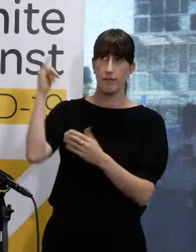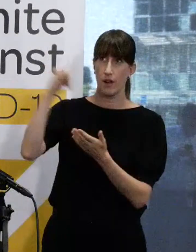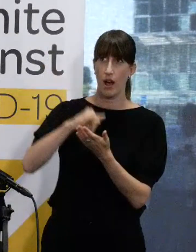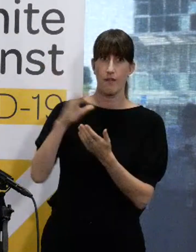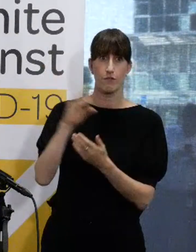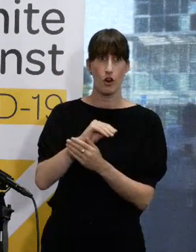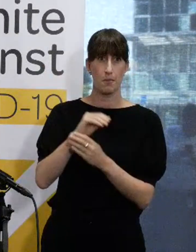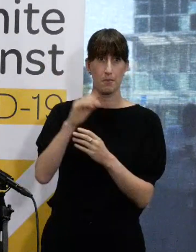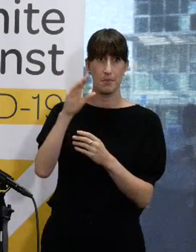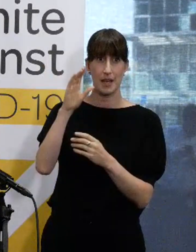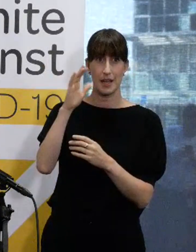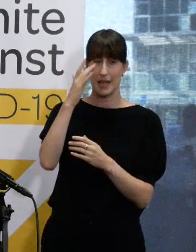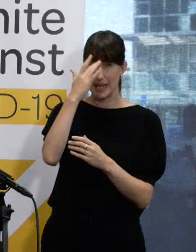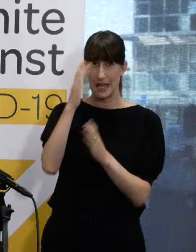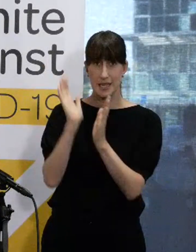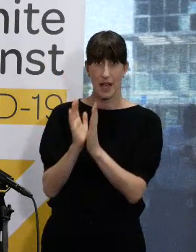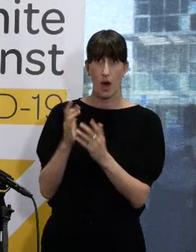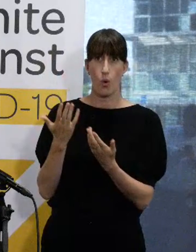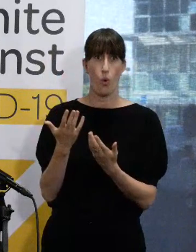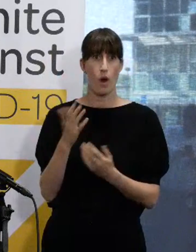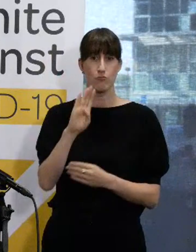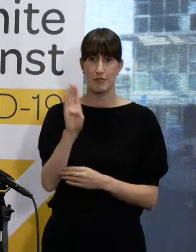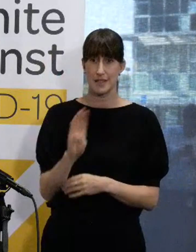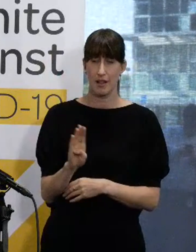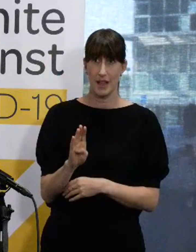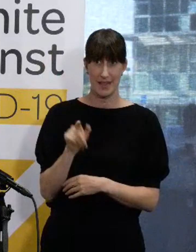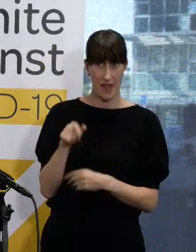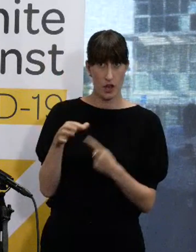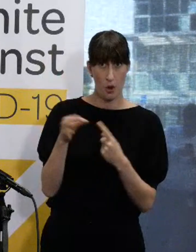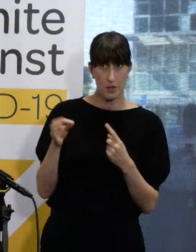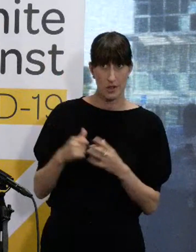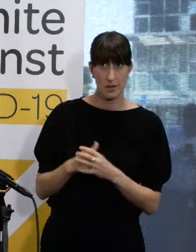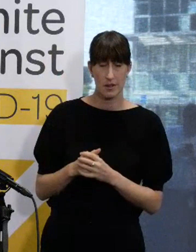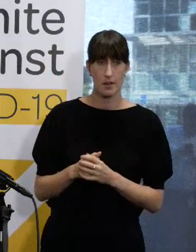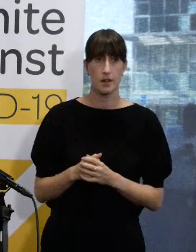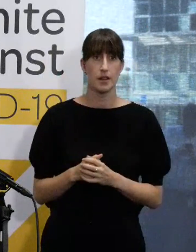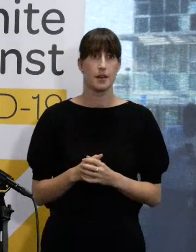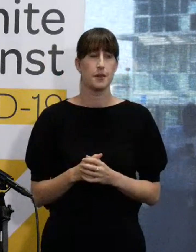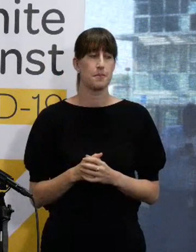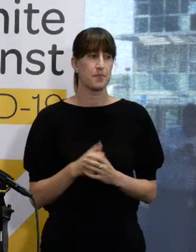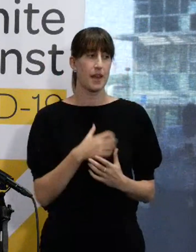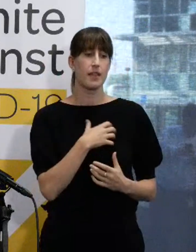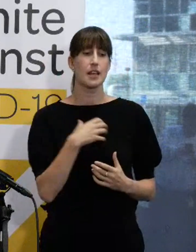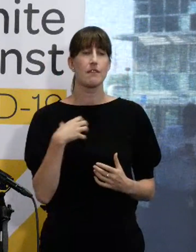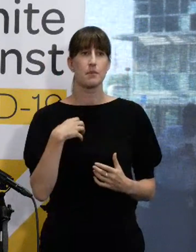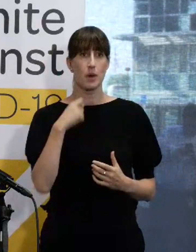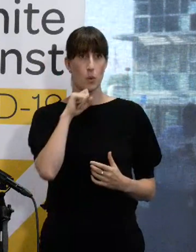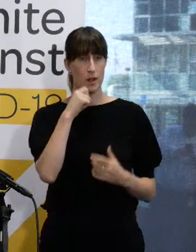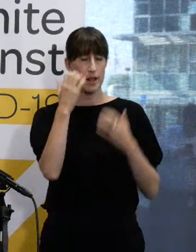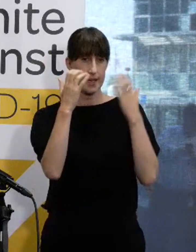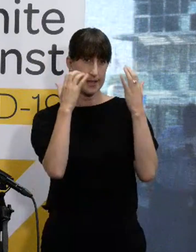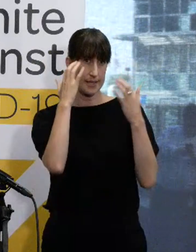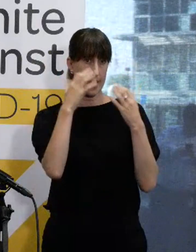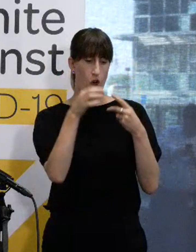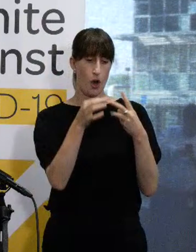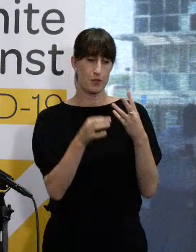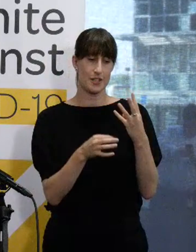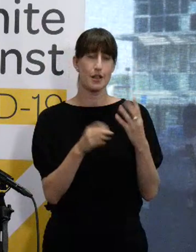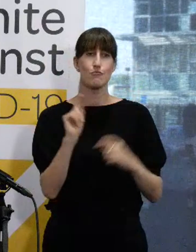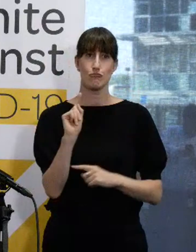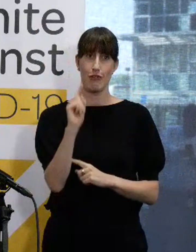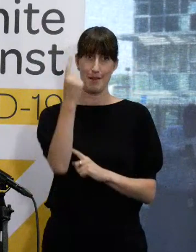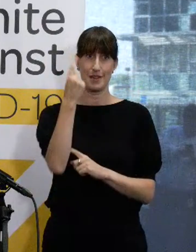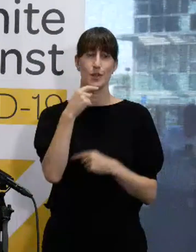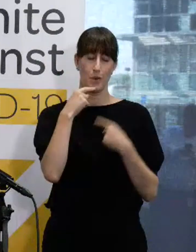people from coming out of India and Brazil included in those options? I think that the government will be considering a range of options, and the Prime Minister will make announcements about